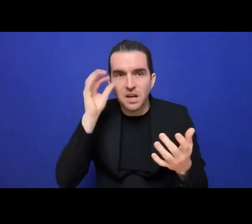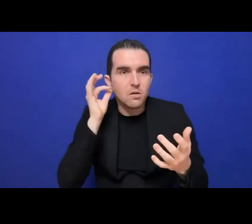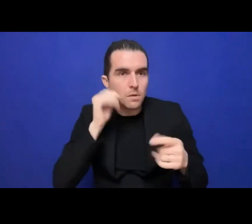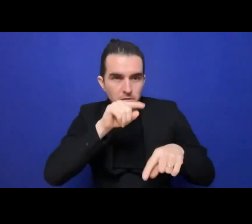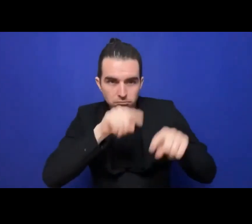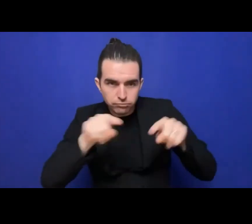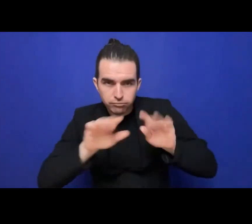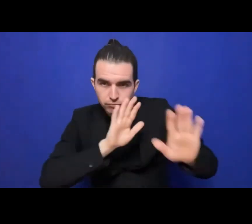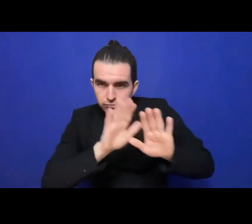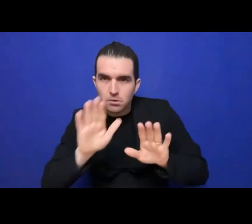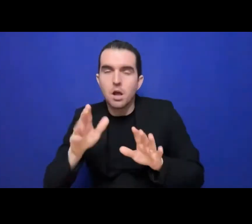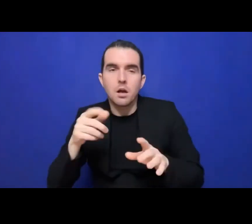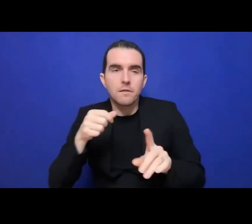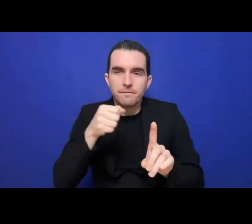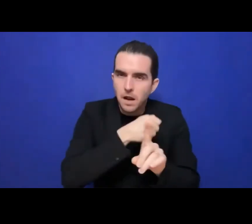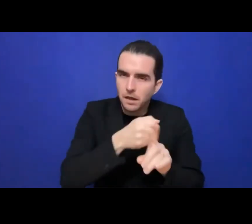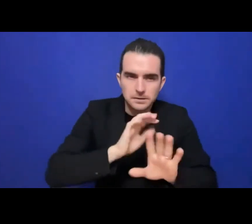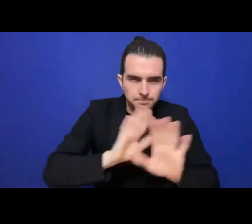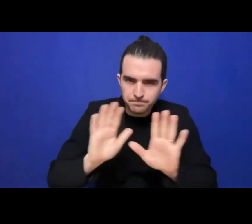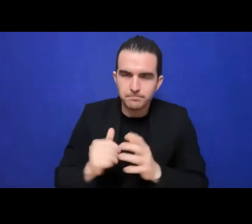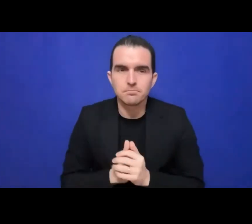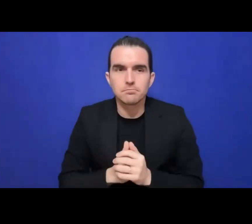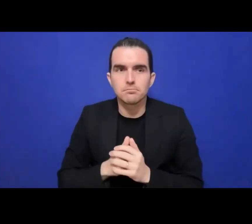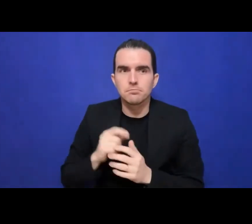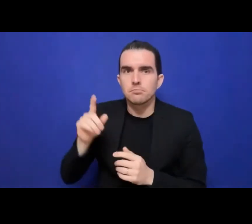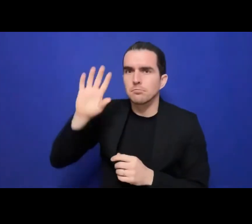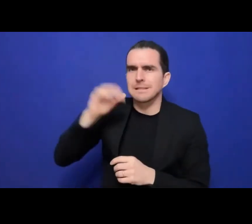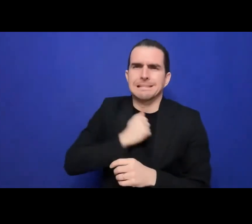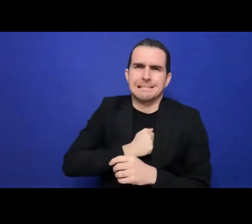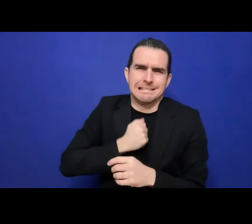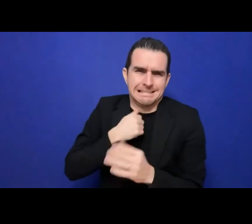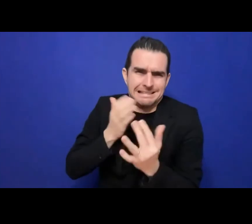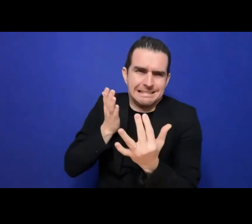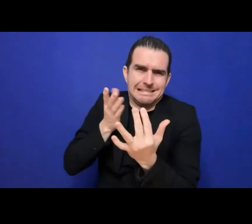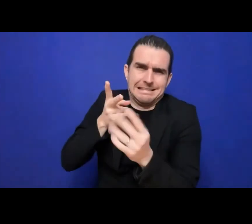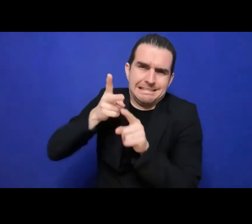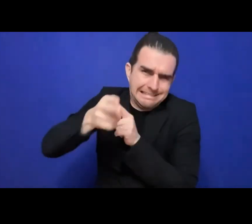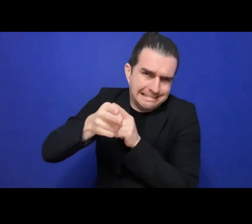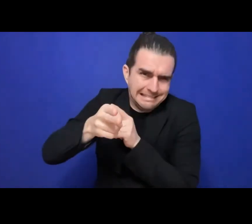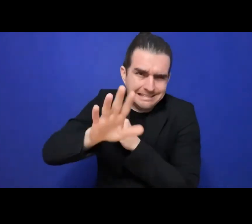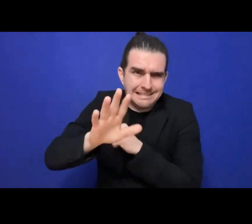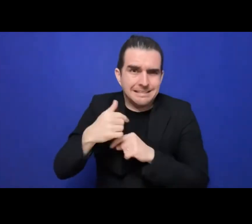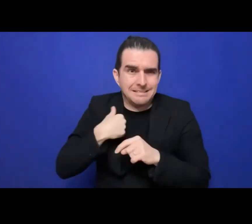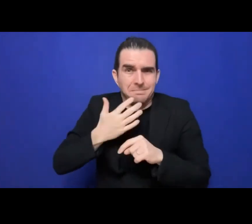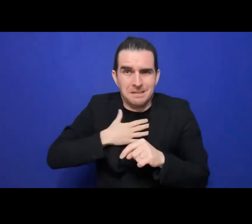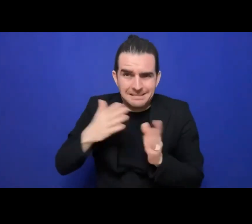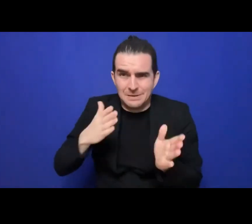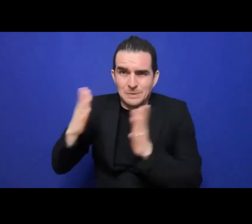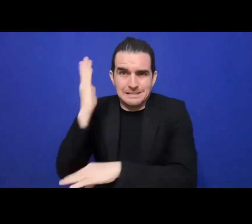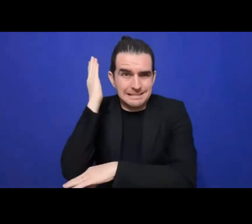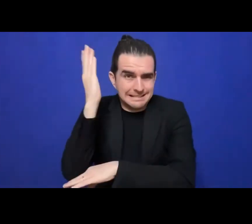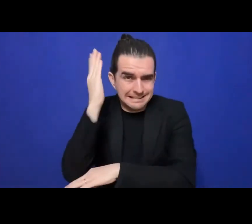seconds. Yes, I have only 30 seconds. Okay. Finally, the integration